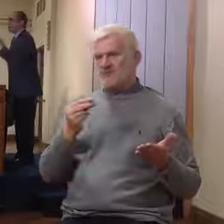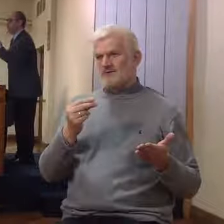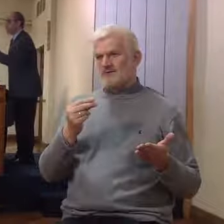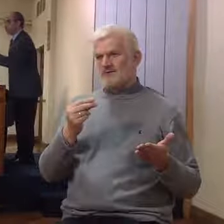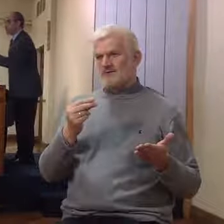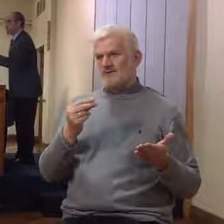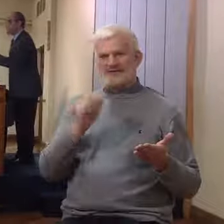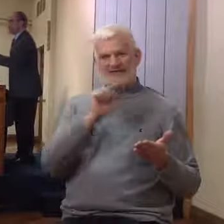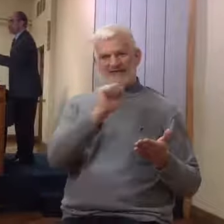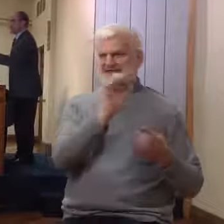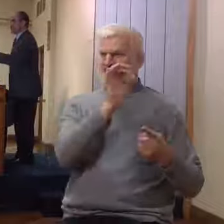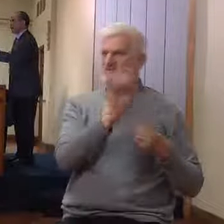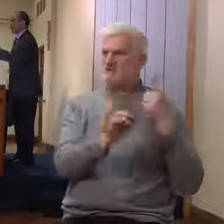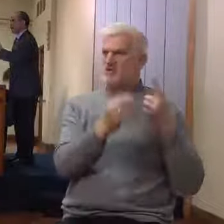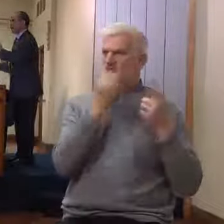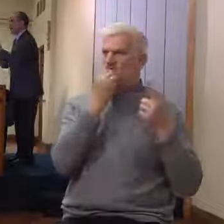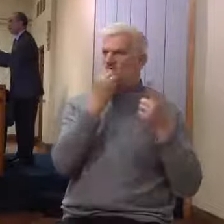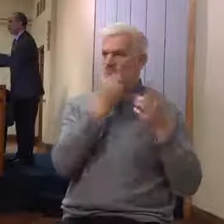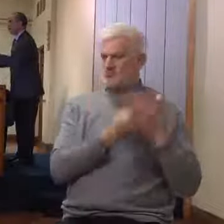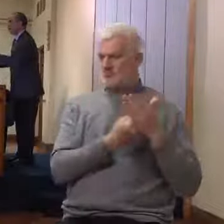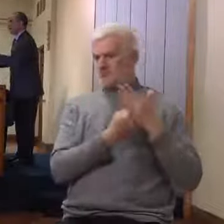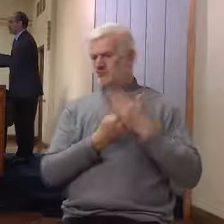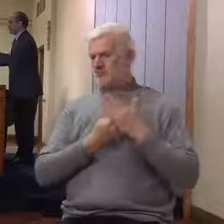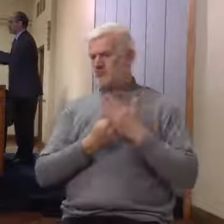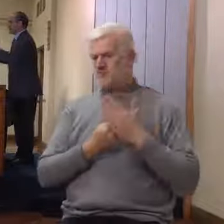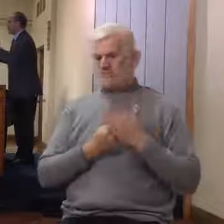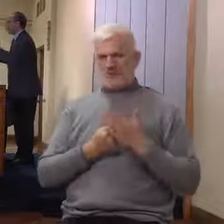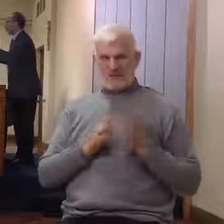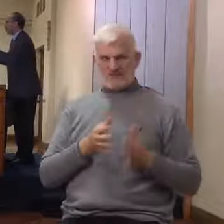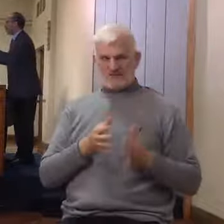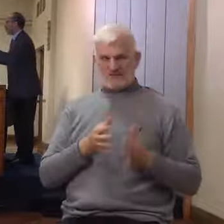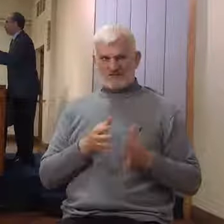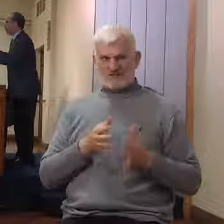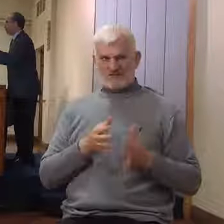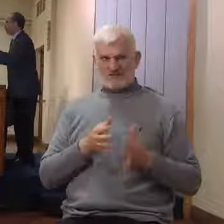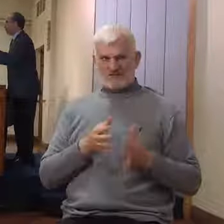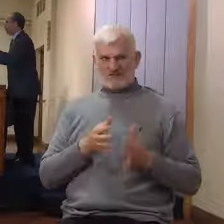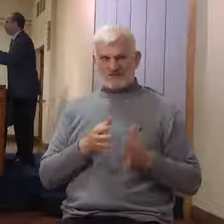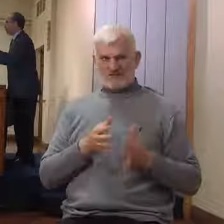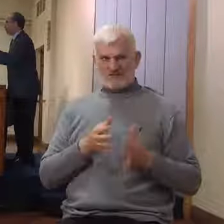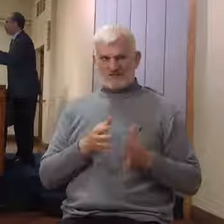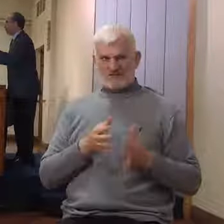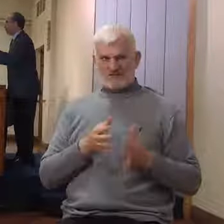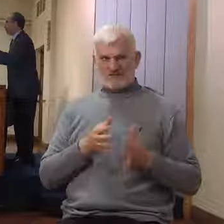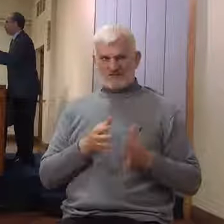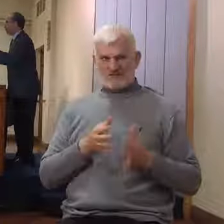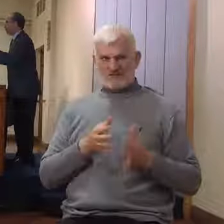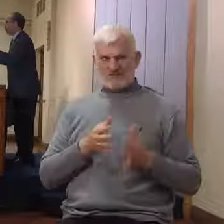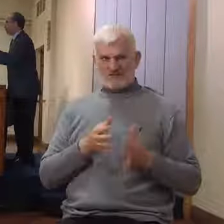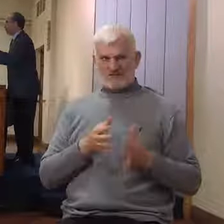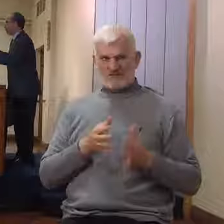Every meal, every plate in the Babylon